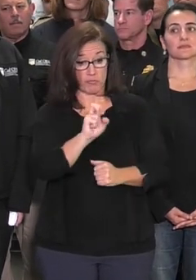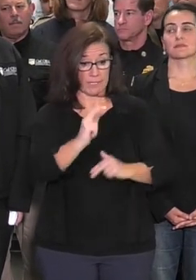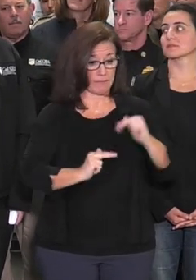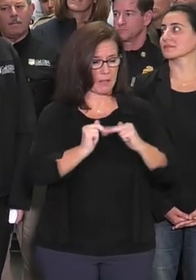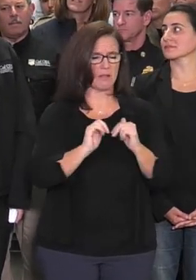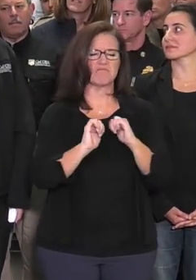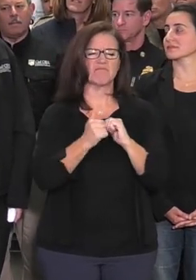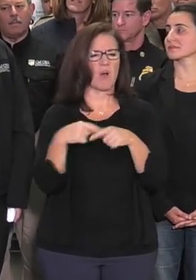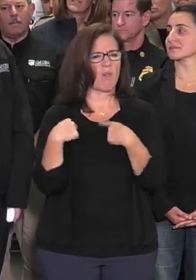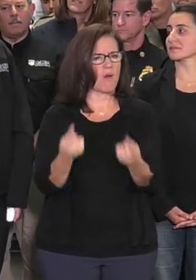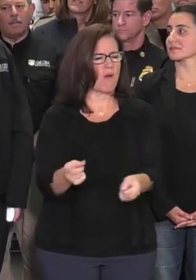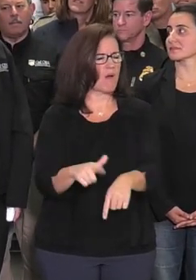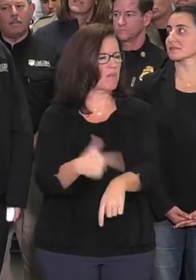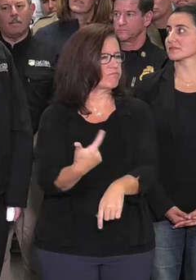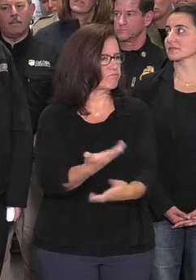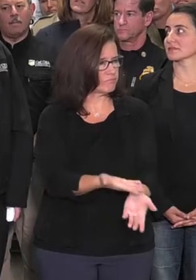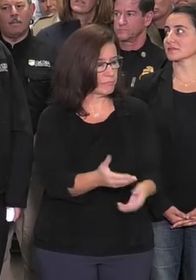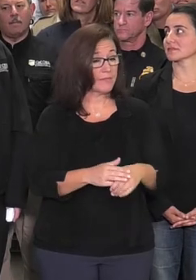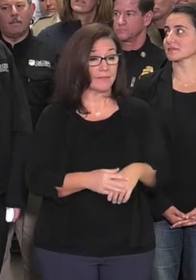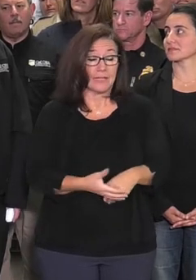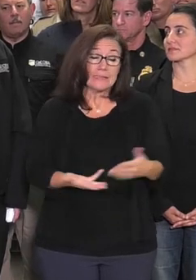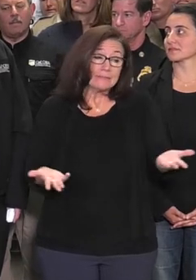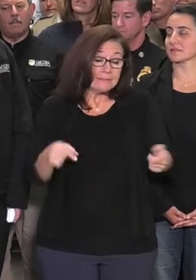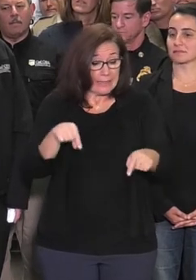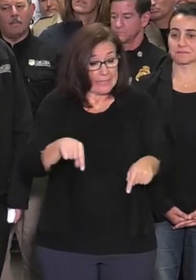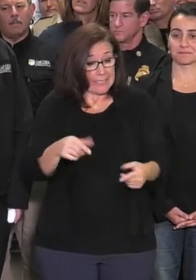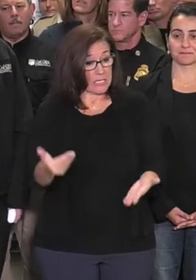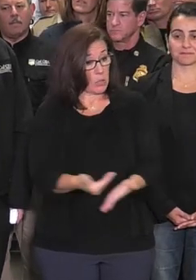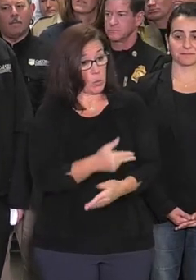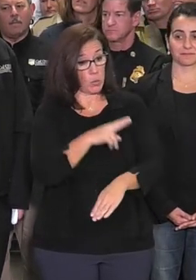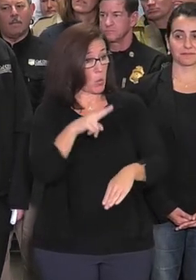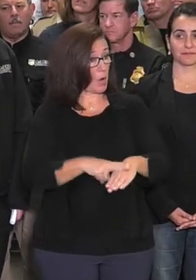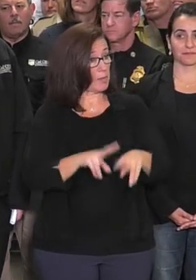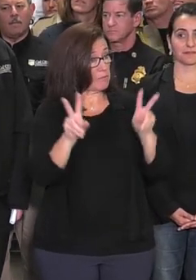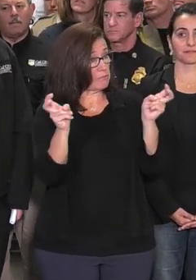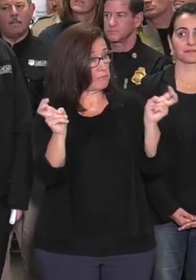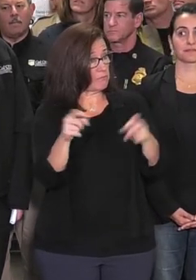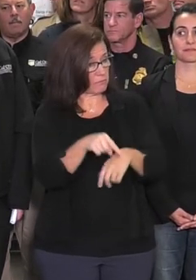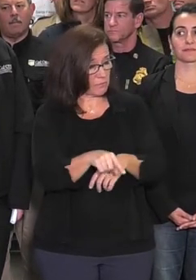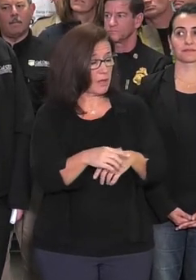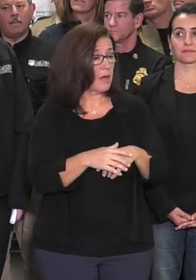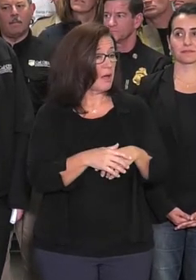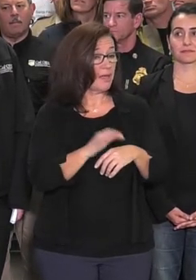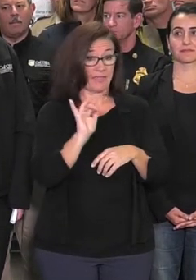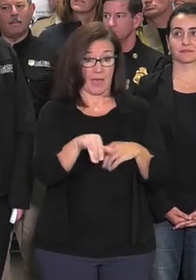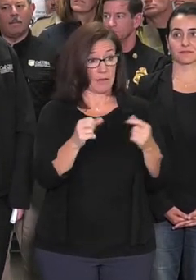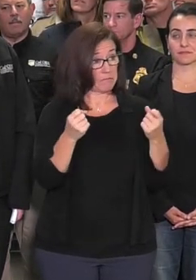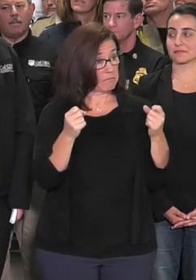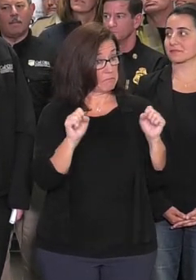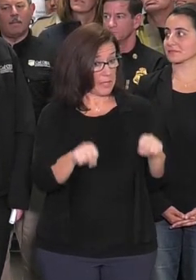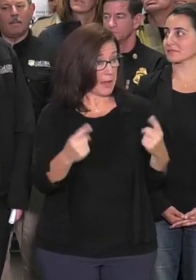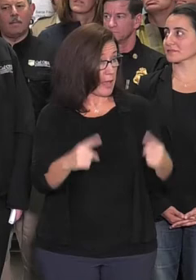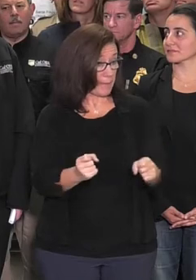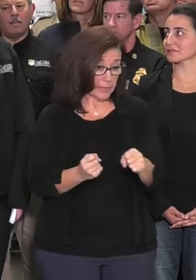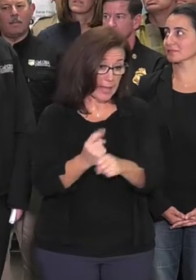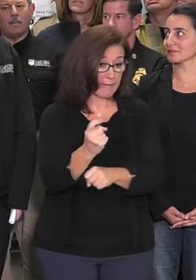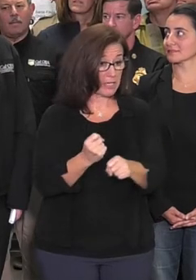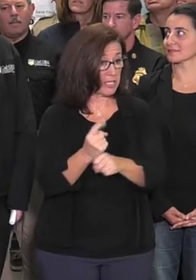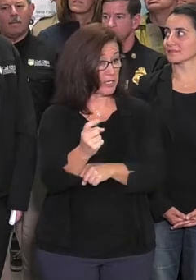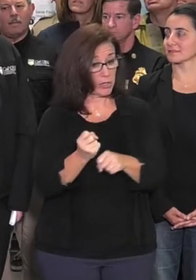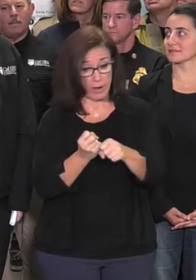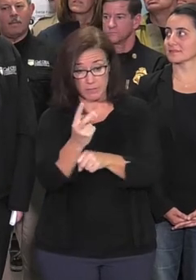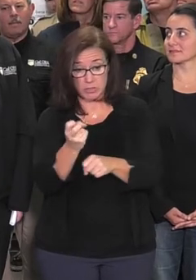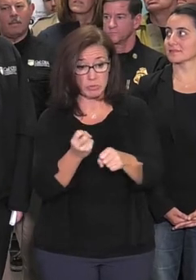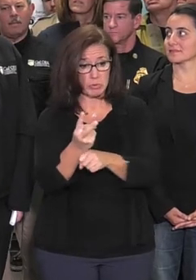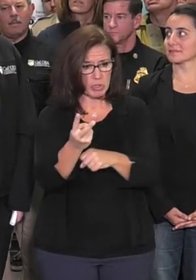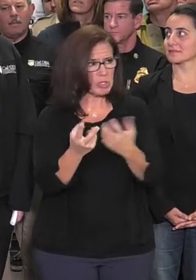Well, this is the new normal, and this could be something that happens every year or every few years. It happens